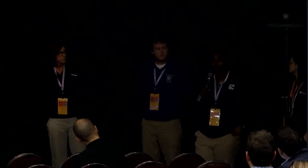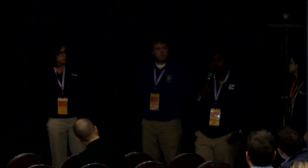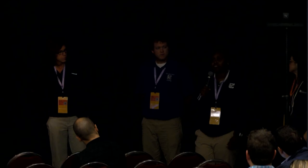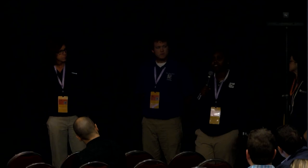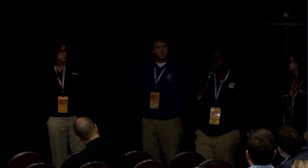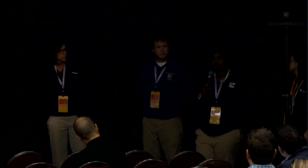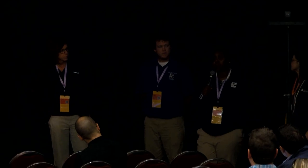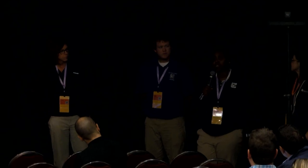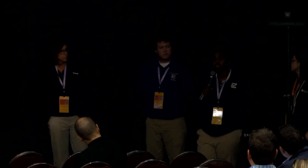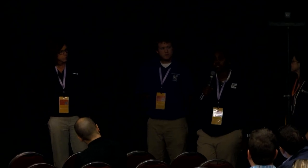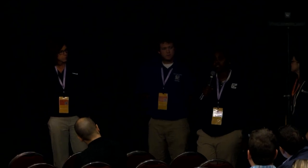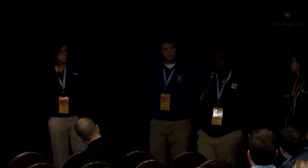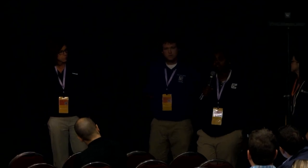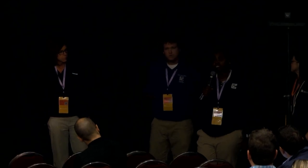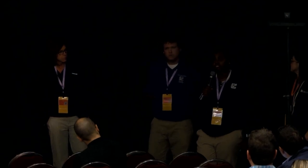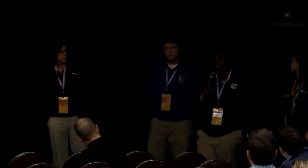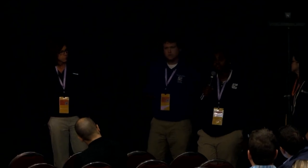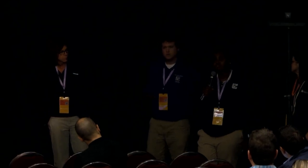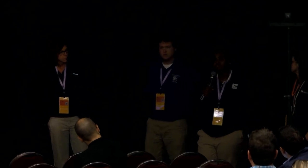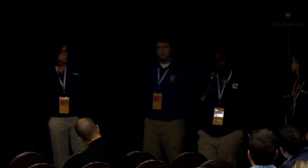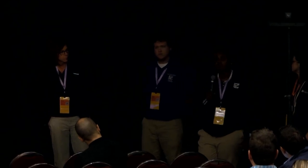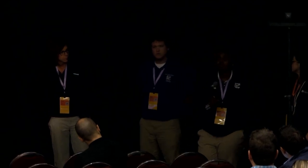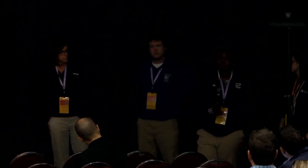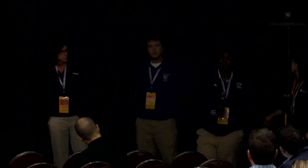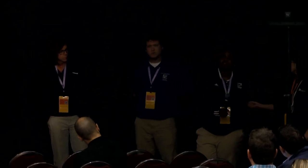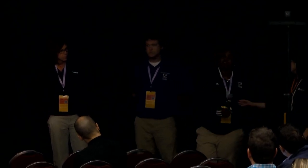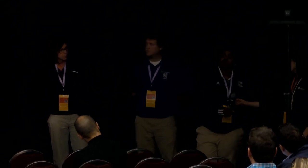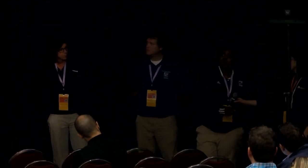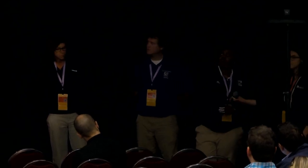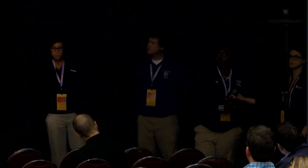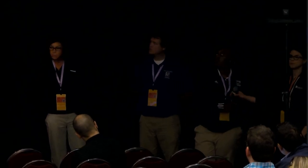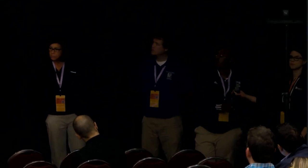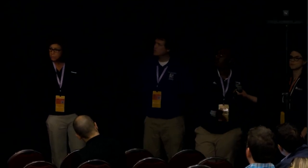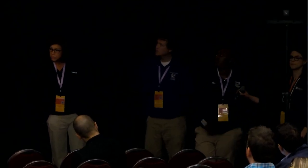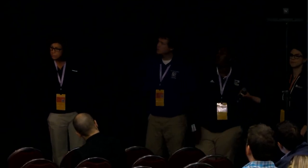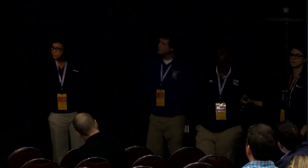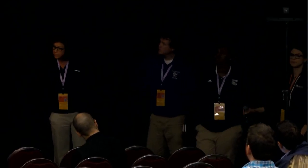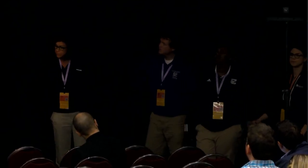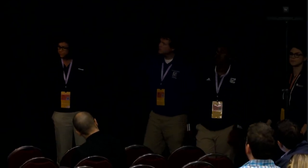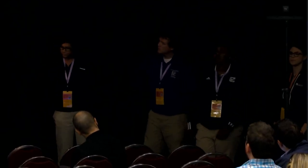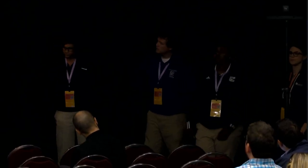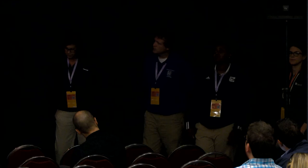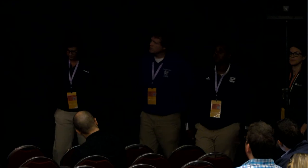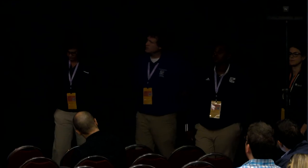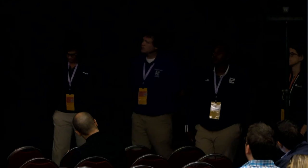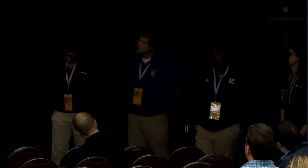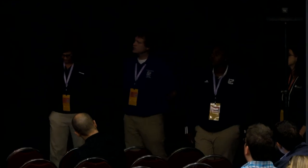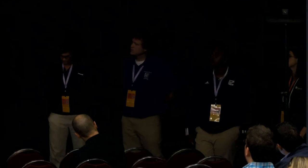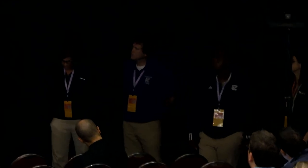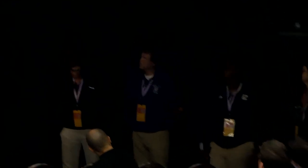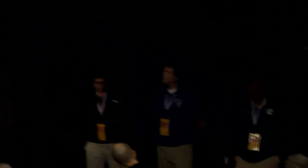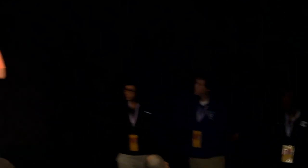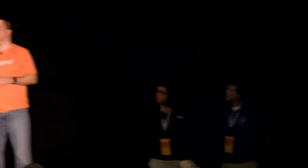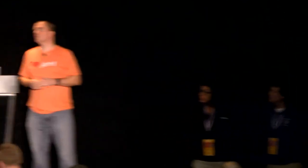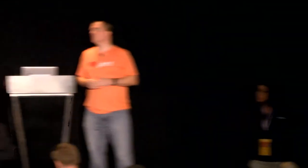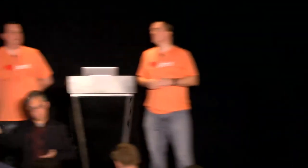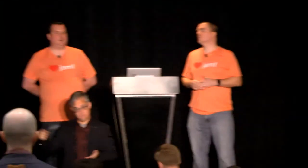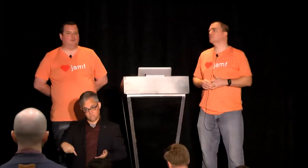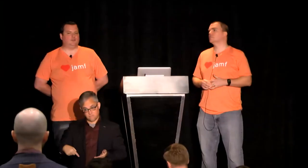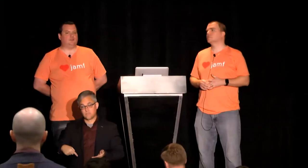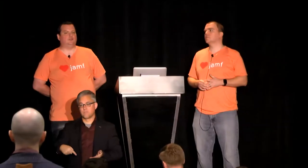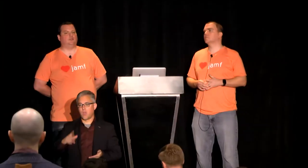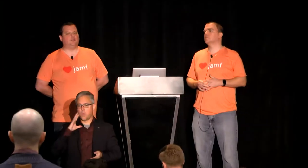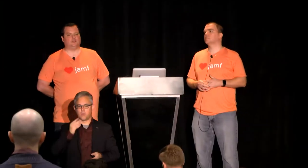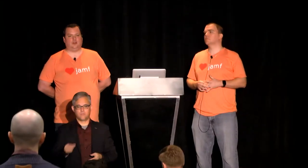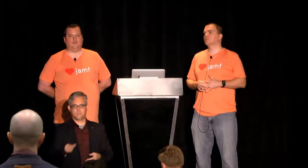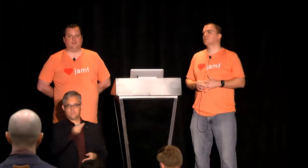the parents and tell them that they need to get the devices in. If it passes that grace period where we've got to have it back right now, we do turn that list over